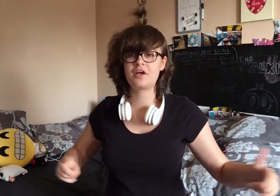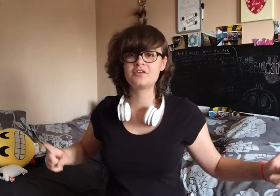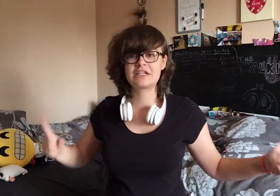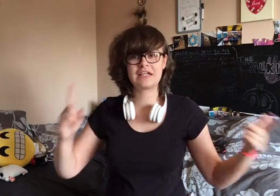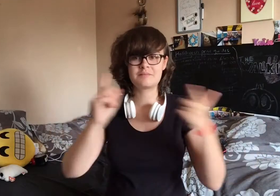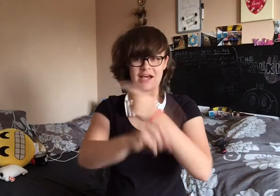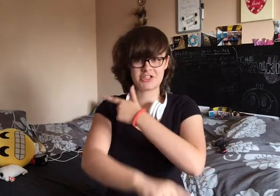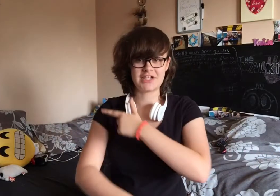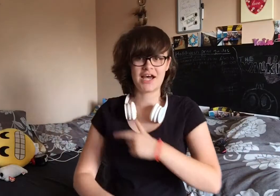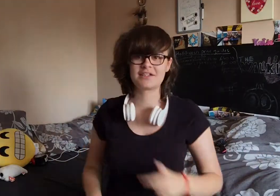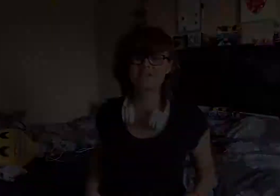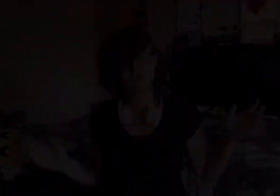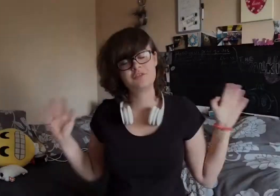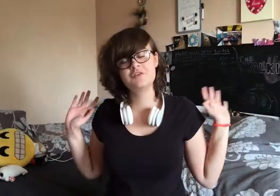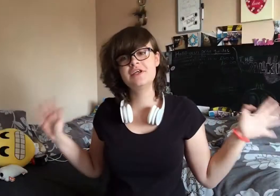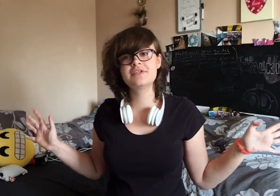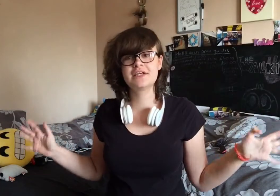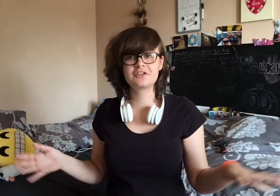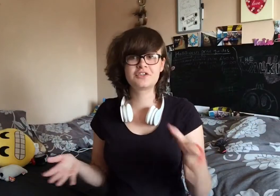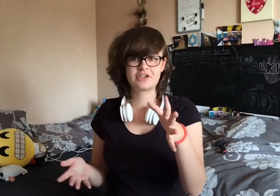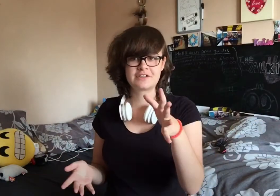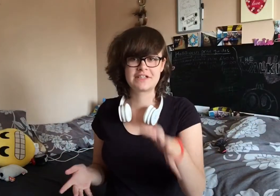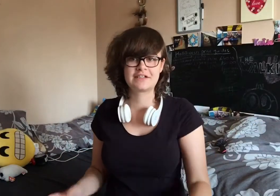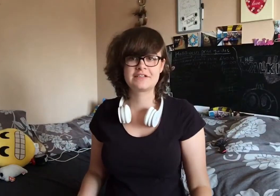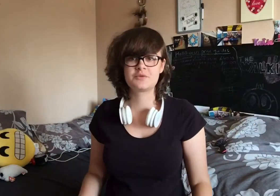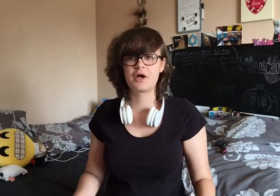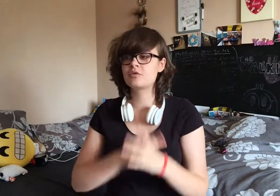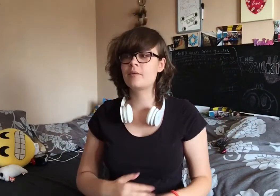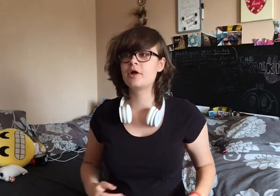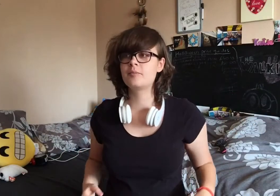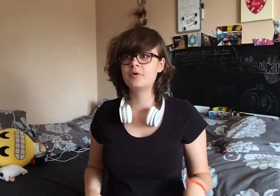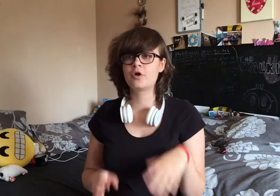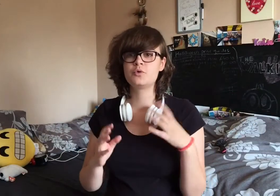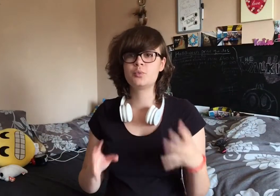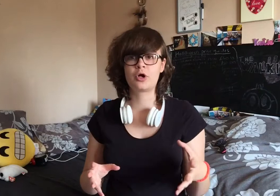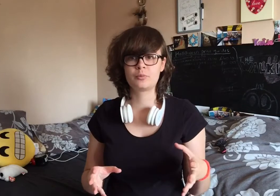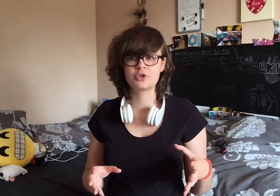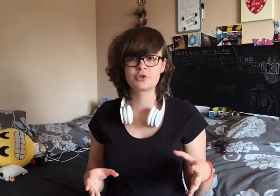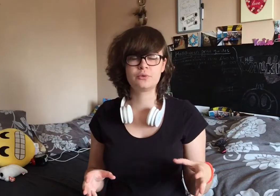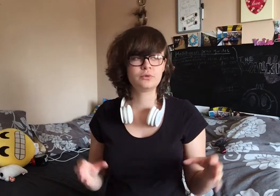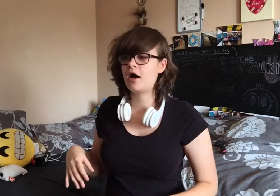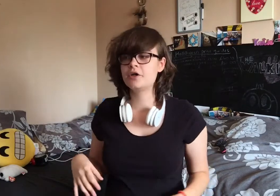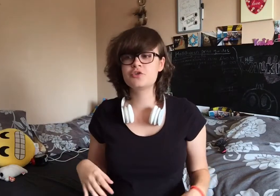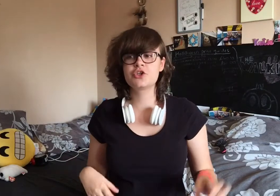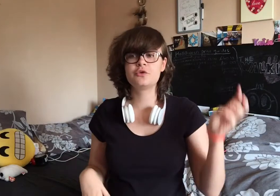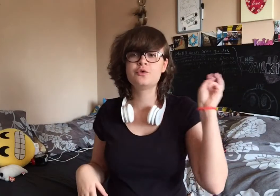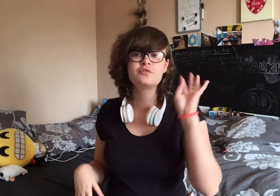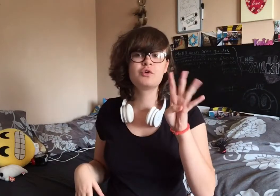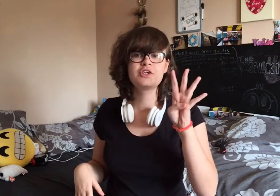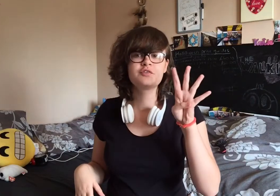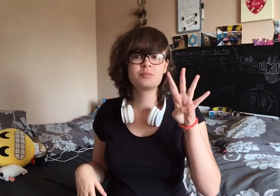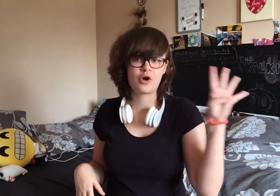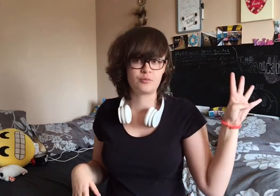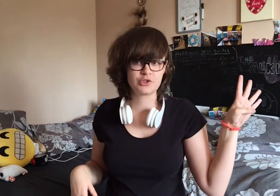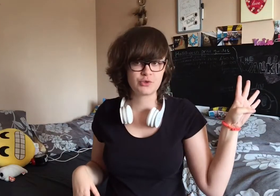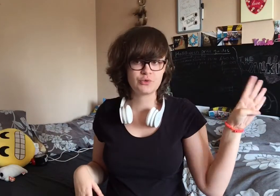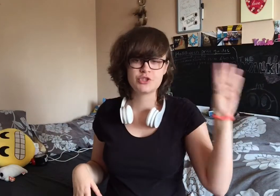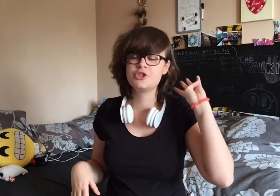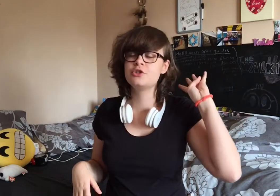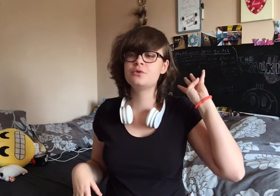used to collect match attacks. If you live in England, you'll understand this as well. Growing up, you go to primary school. I used to go to 4 different primary schools due